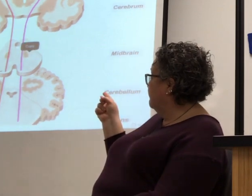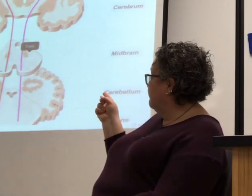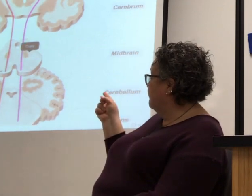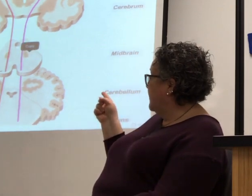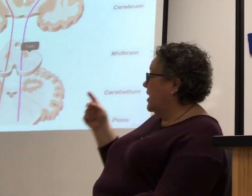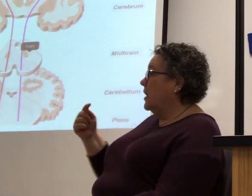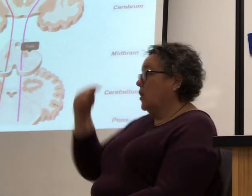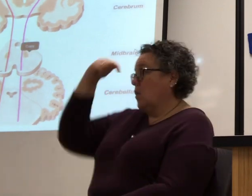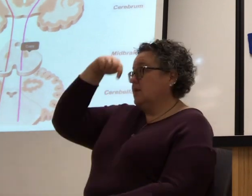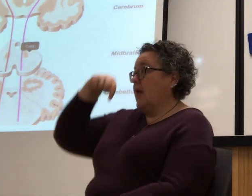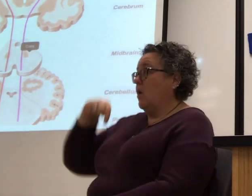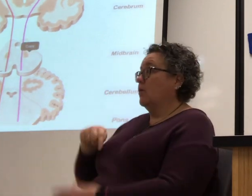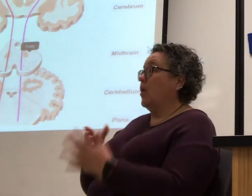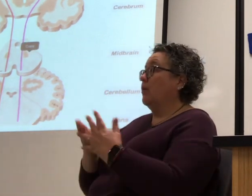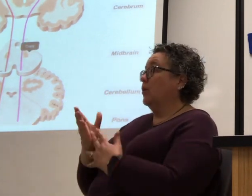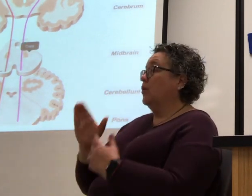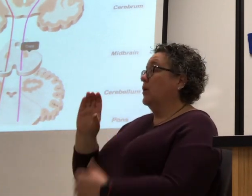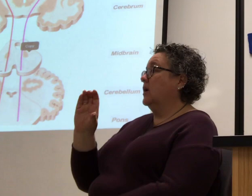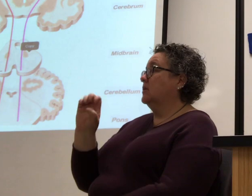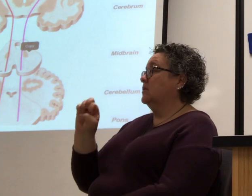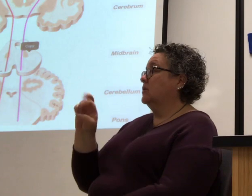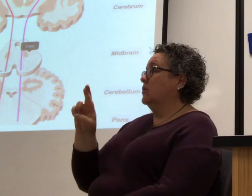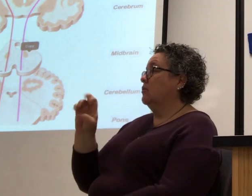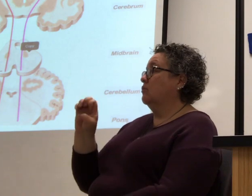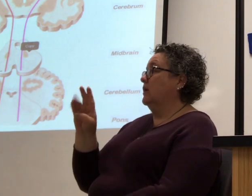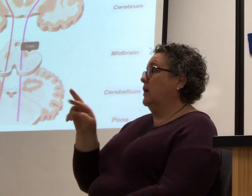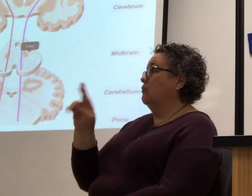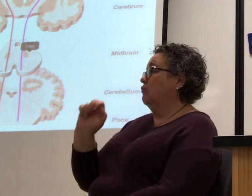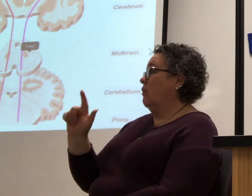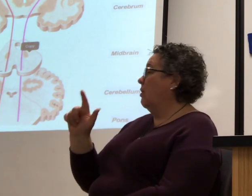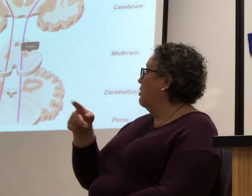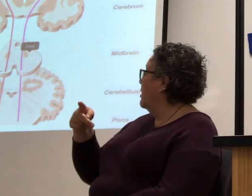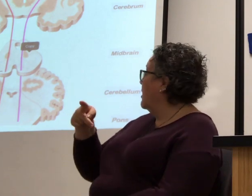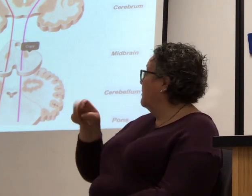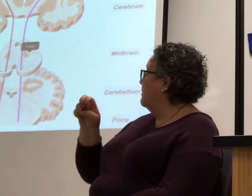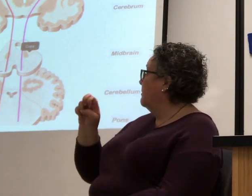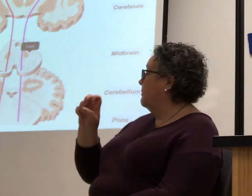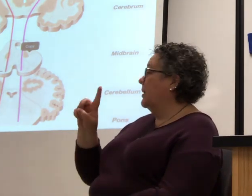It's descending through the cerebral peduncle of the midbrain.